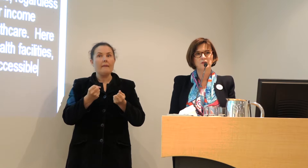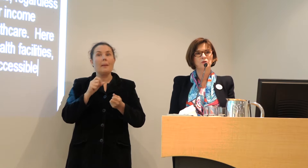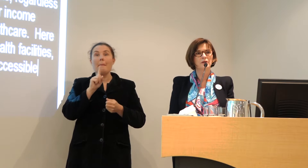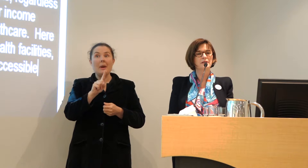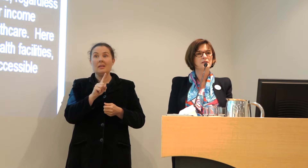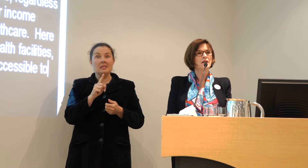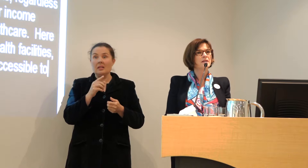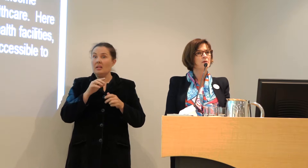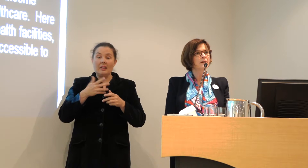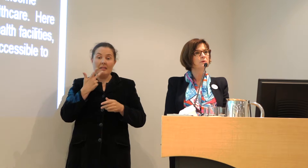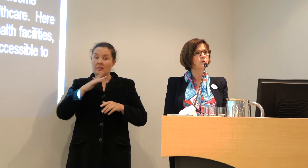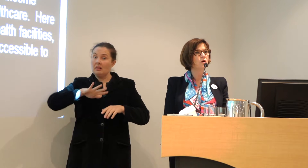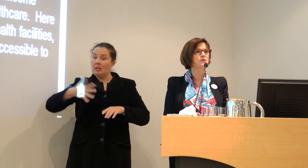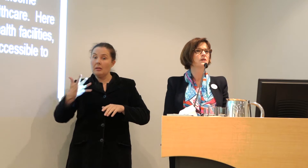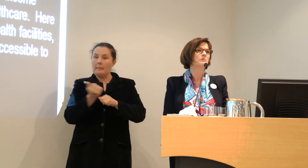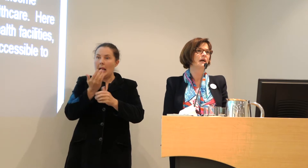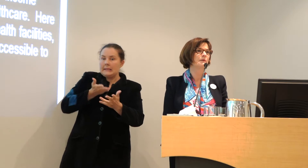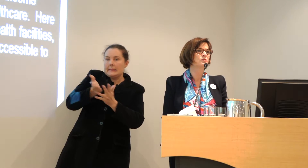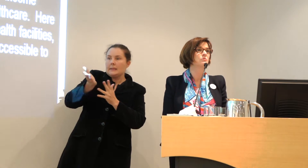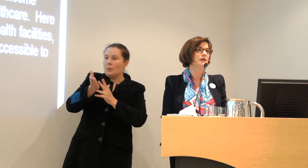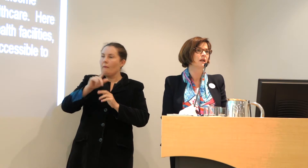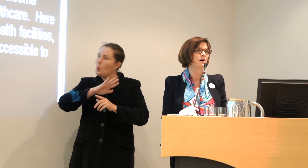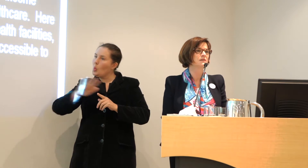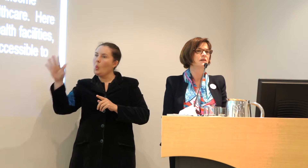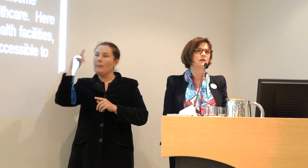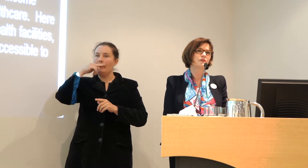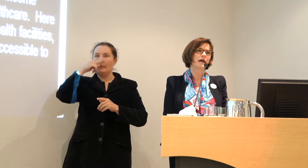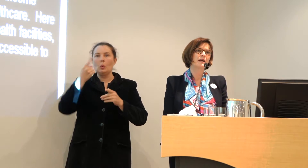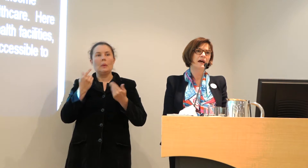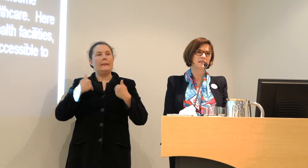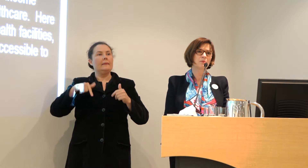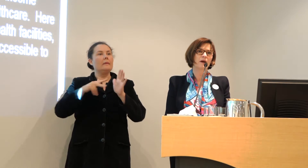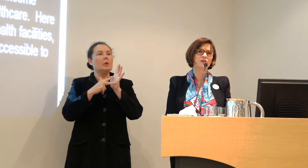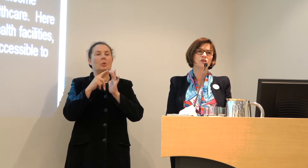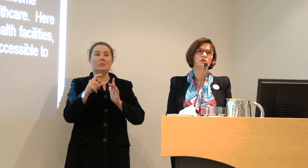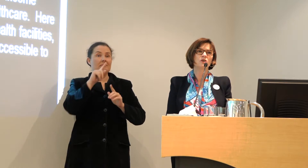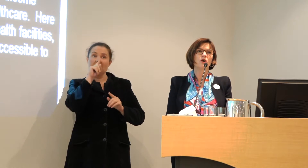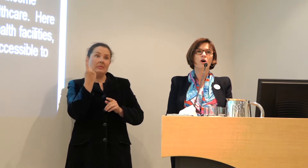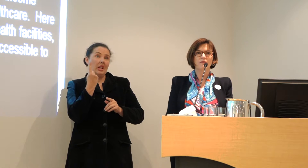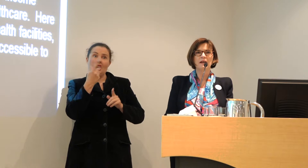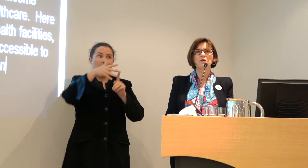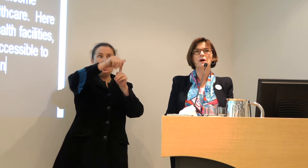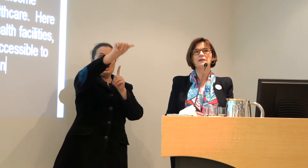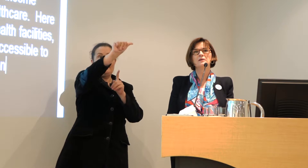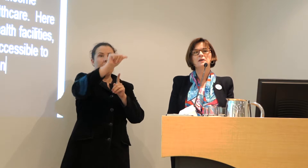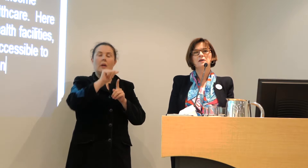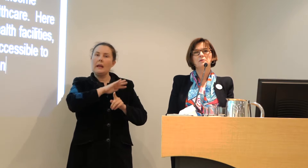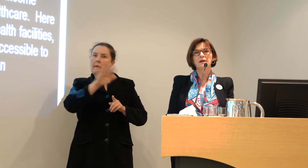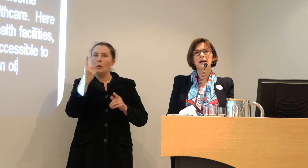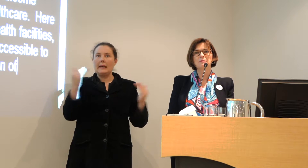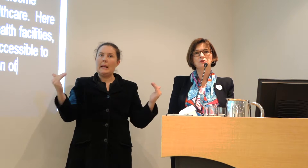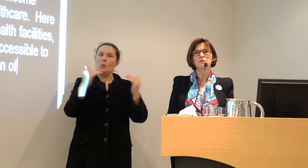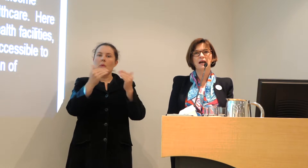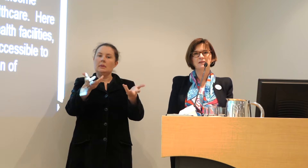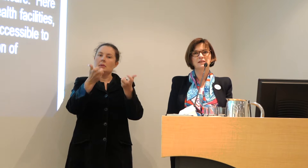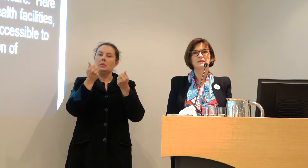all Victorians, then we will not be able to realise that aspiration of everyone